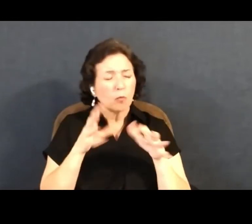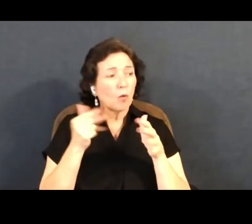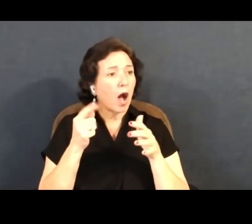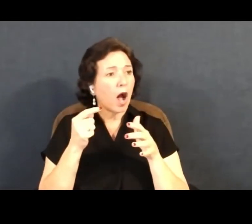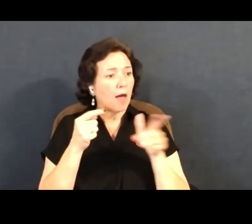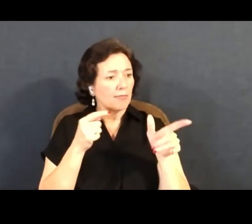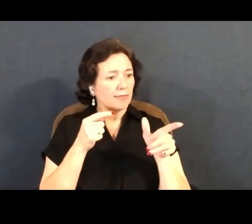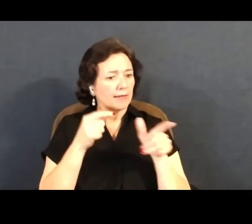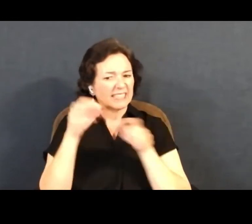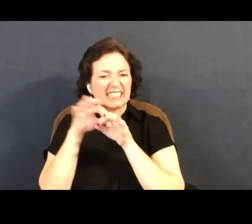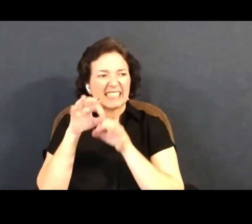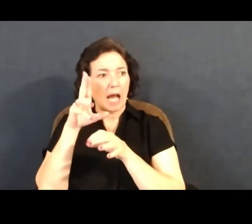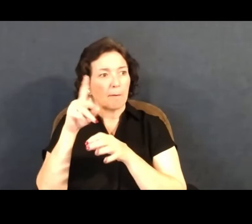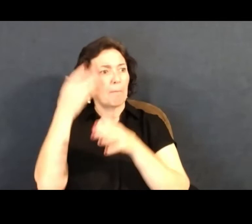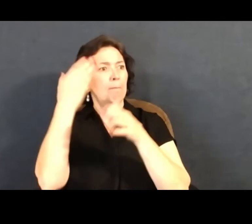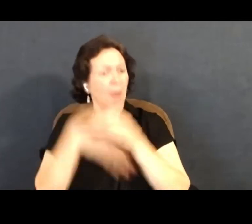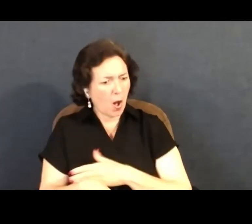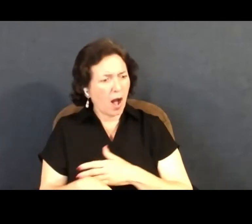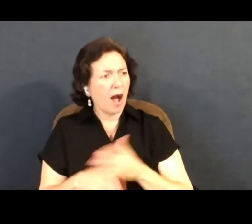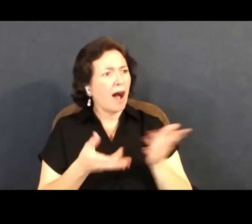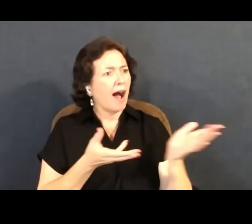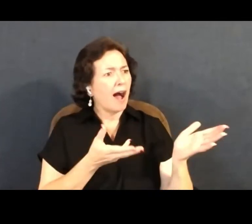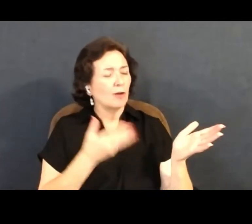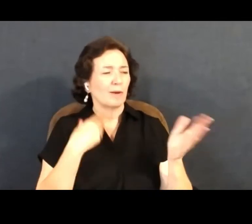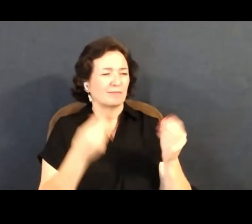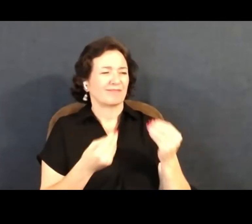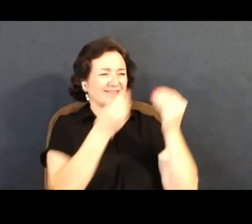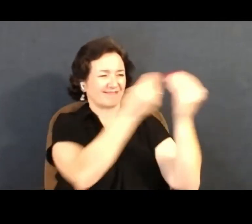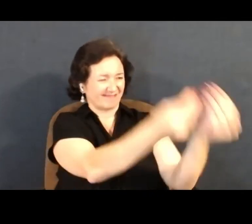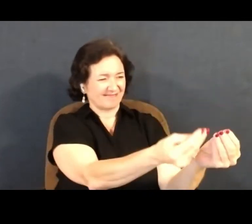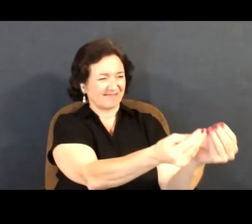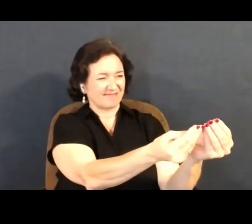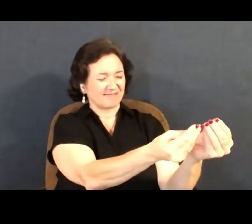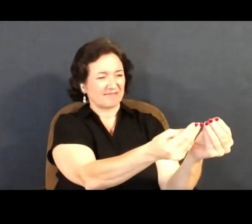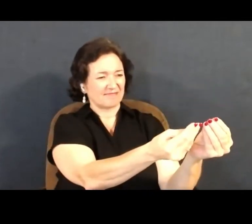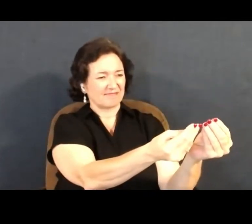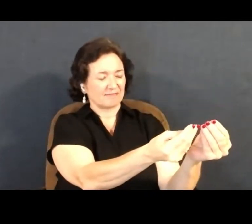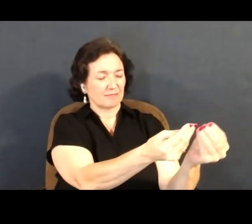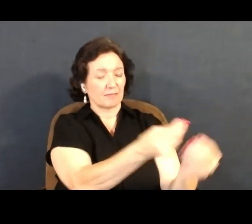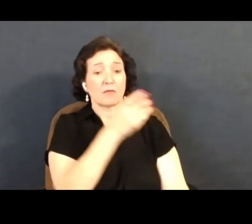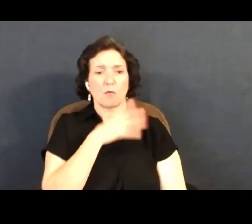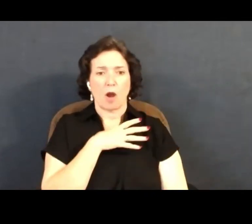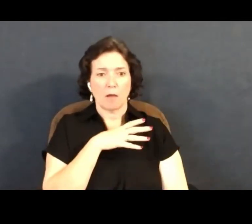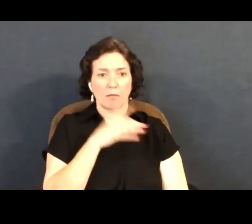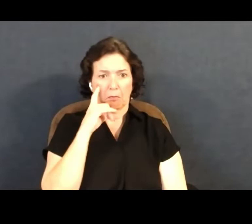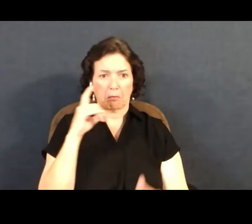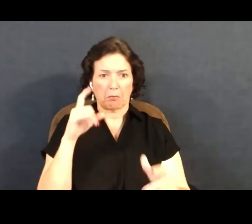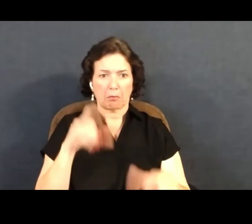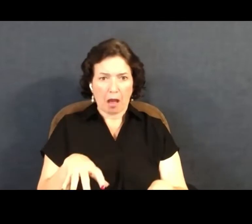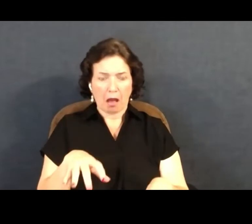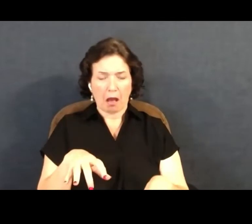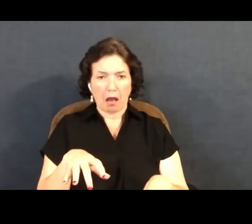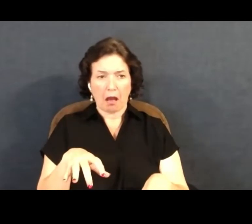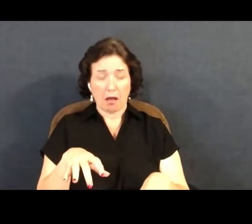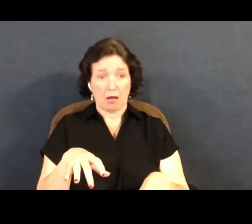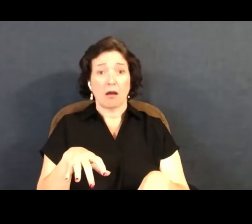the teacup gave birth. So I'm giving them both back to you." And she, so stunned, could only